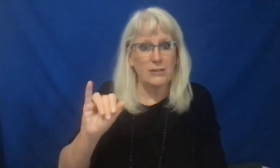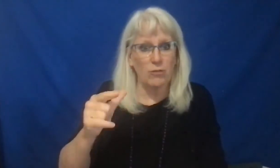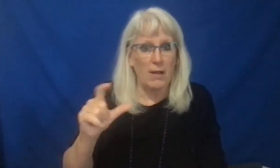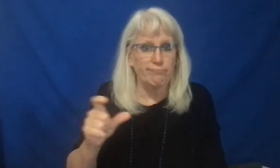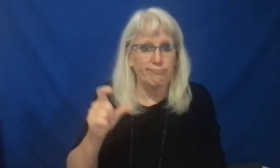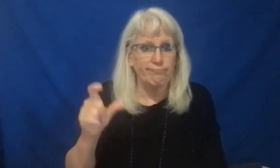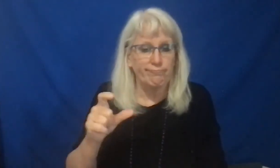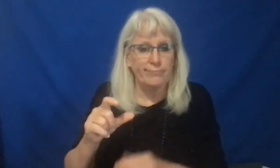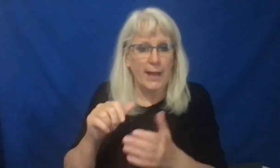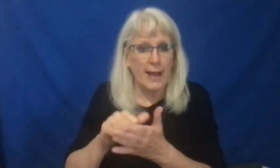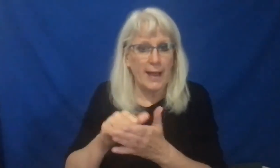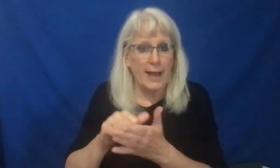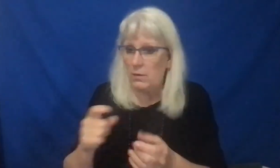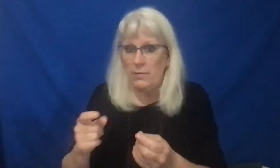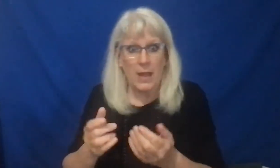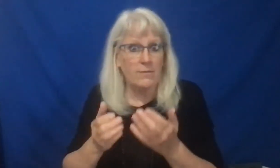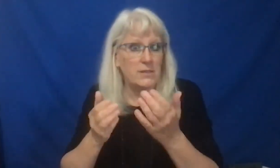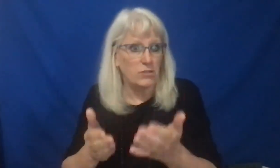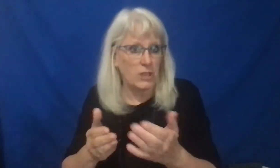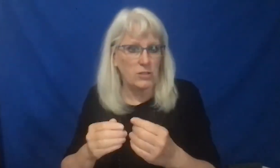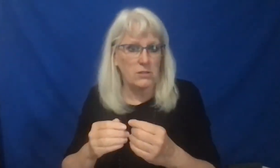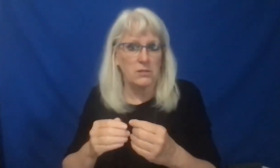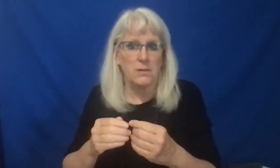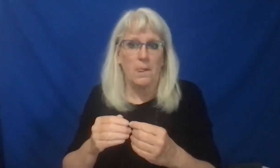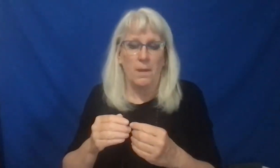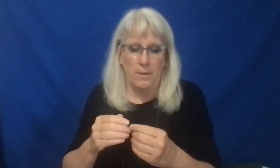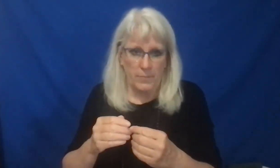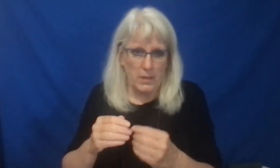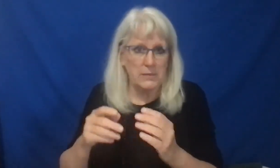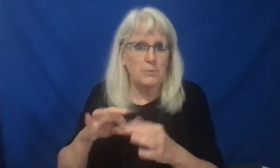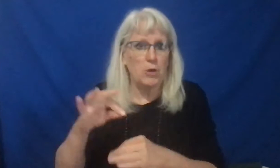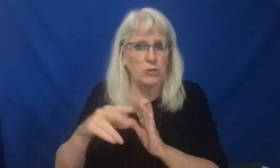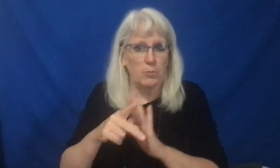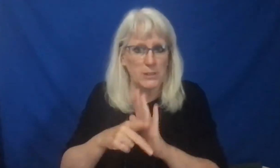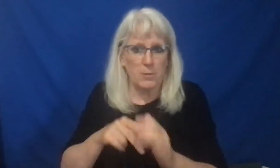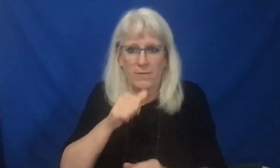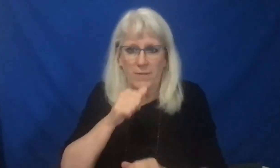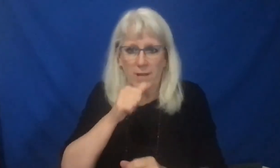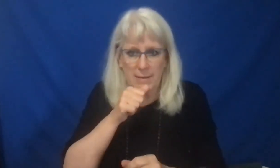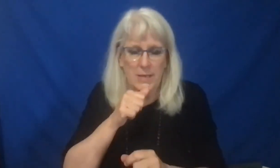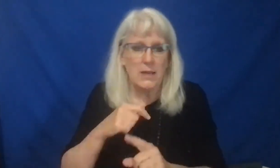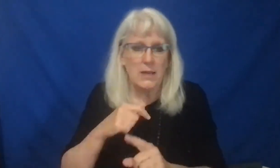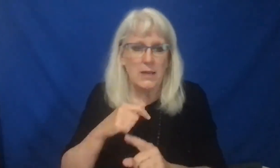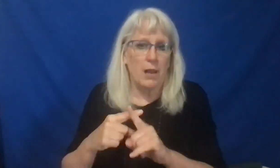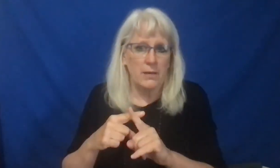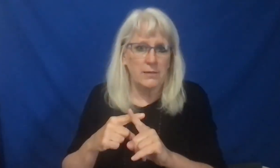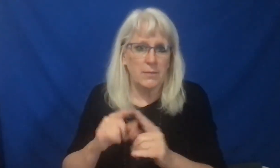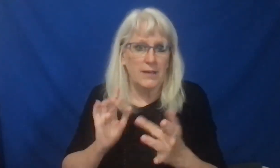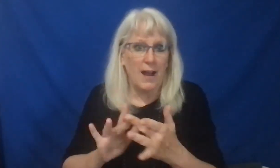helpful suggestions that were really good guides to maintaining the spiritual principle of anonymity. And in addition to being in contact with GSO, the